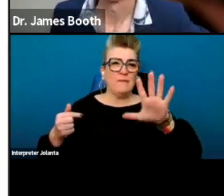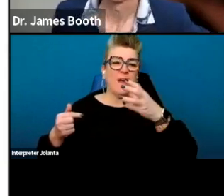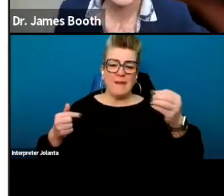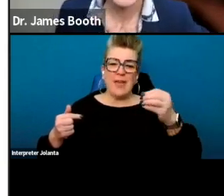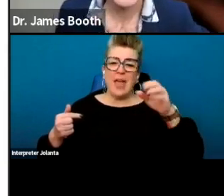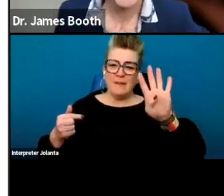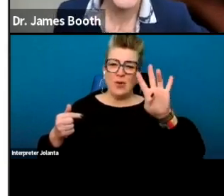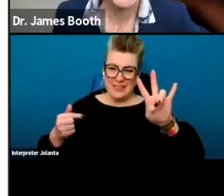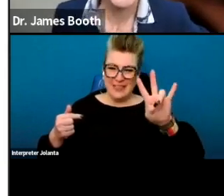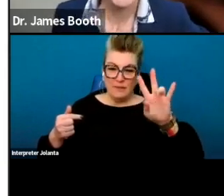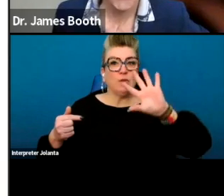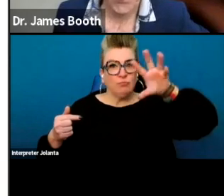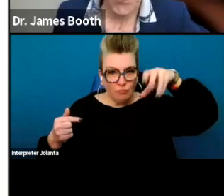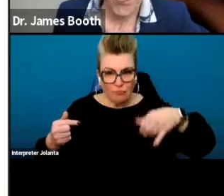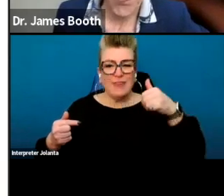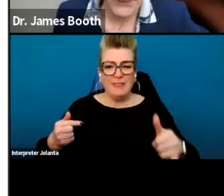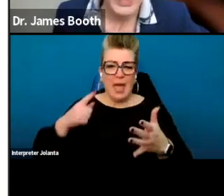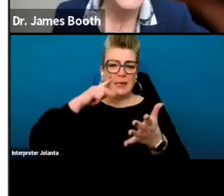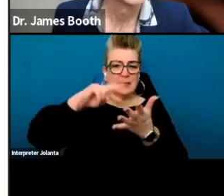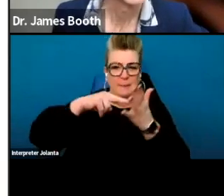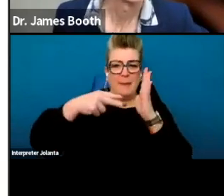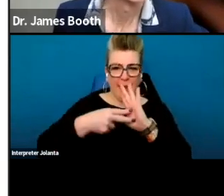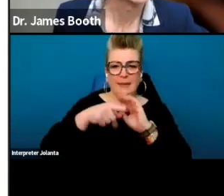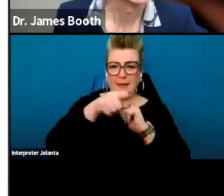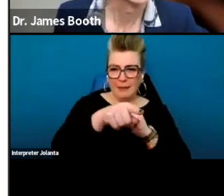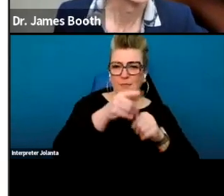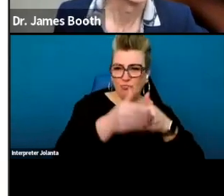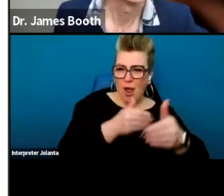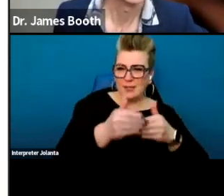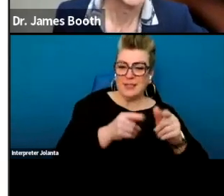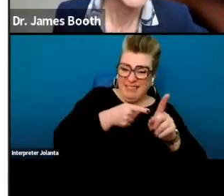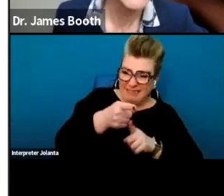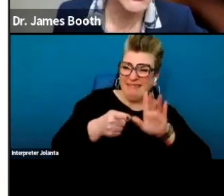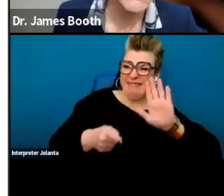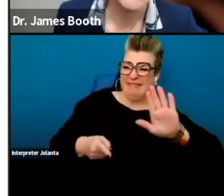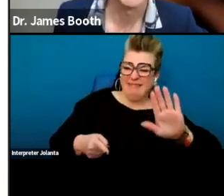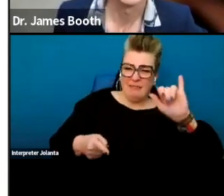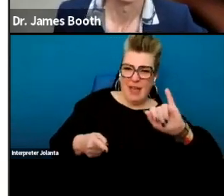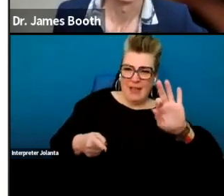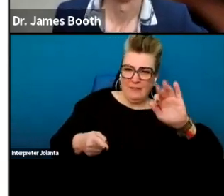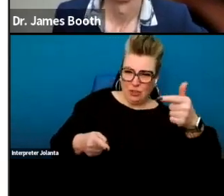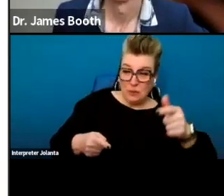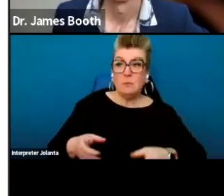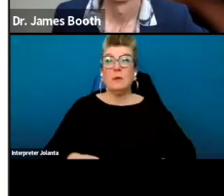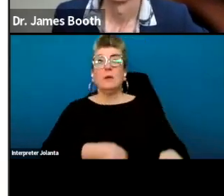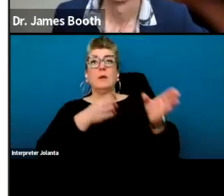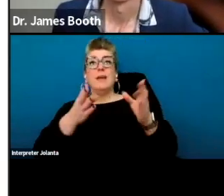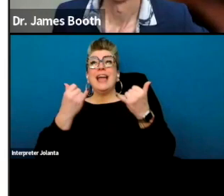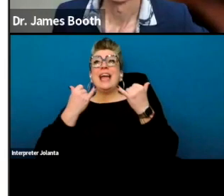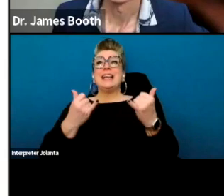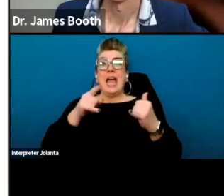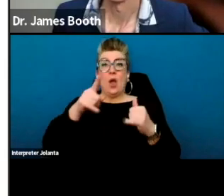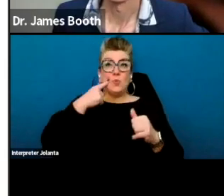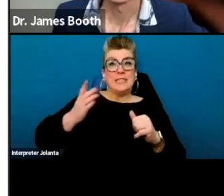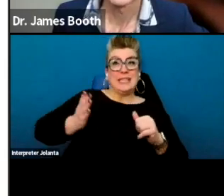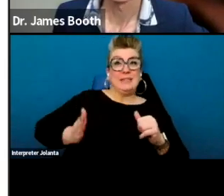in semantic processing. The model additionally argues that there's kind of a dorsal pathway involved